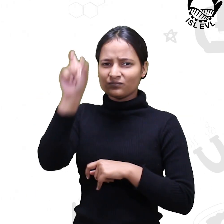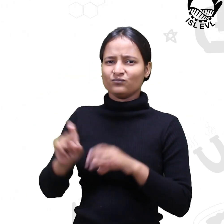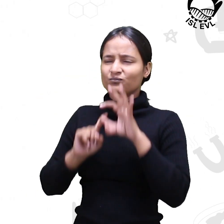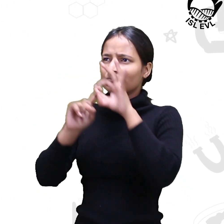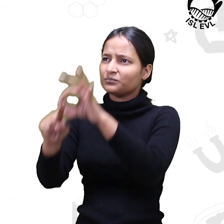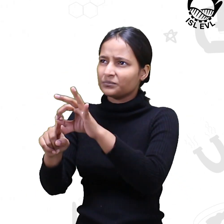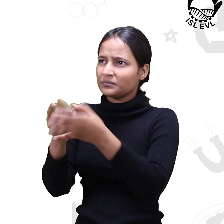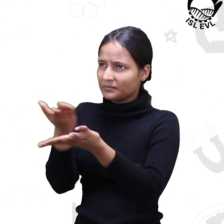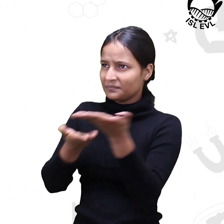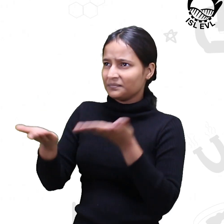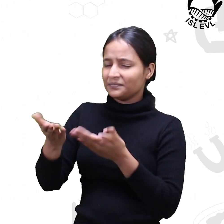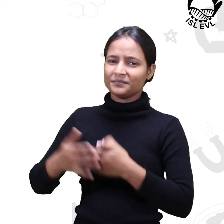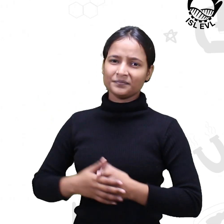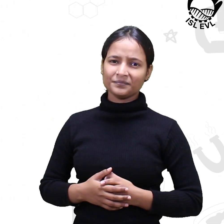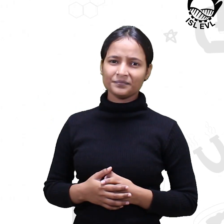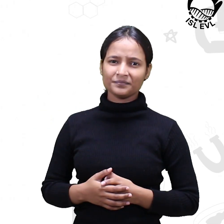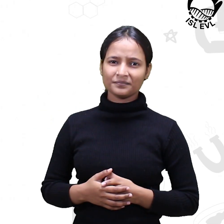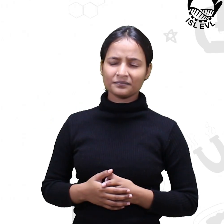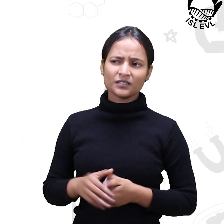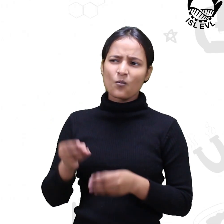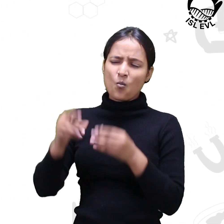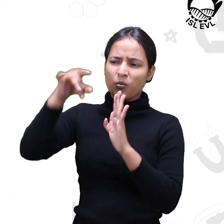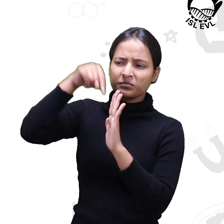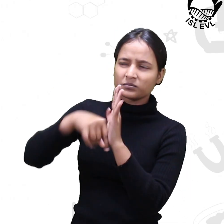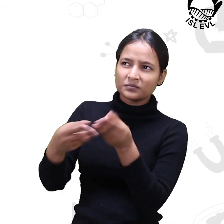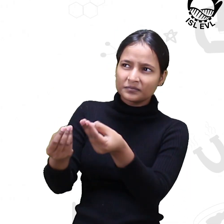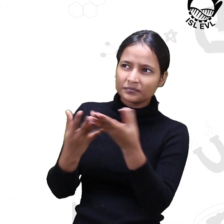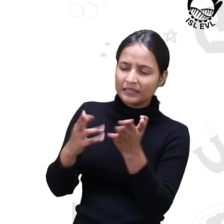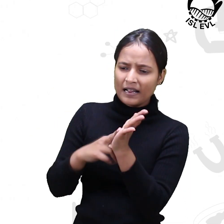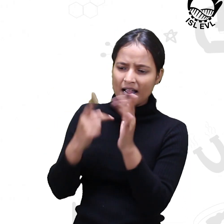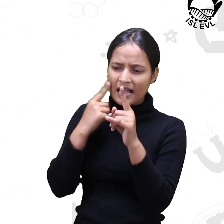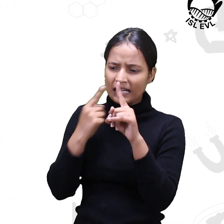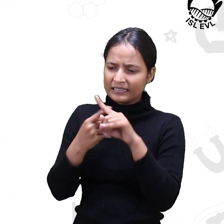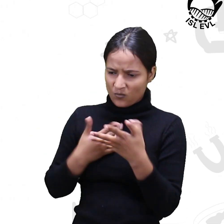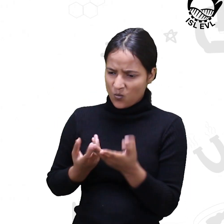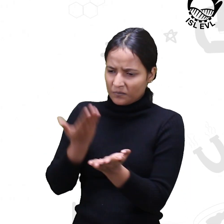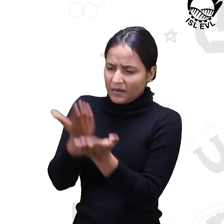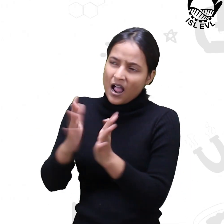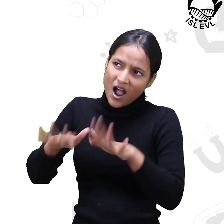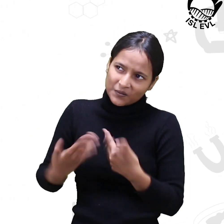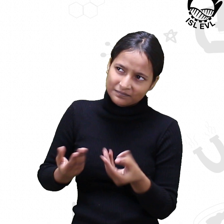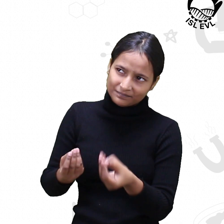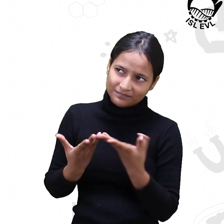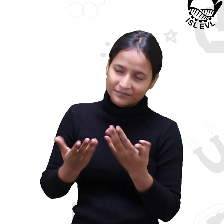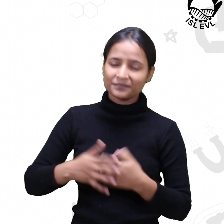Dr. Bandhopadhyay to give us more insights about studying at an IIT.